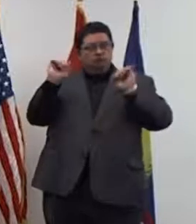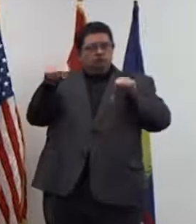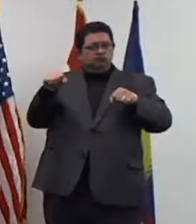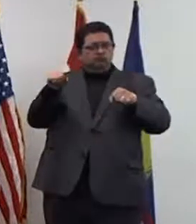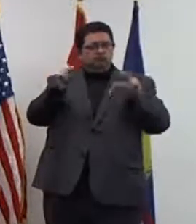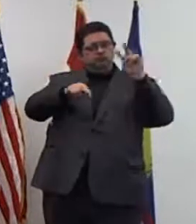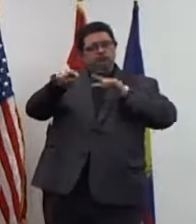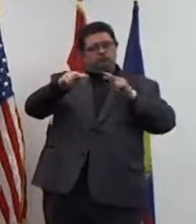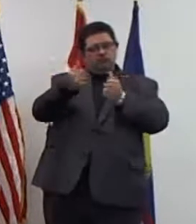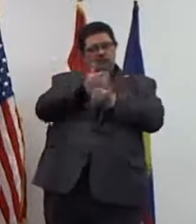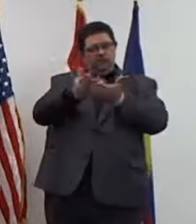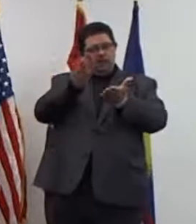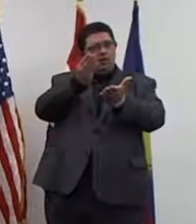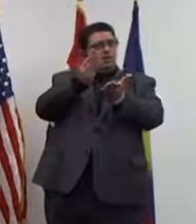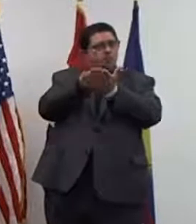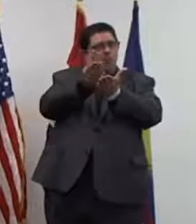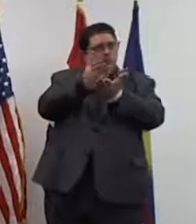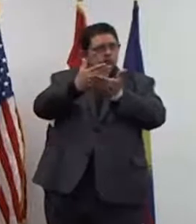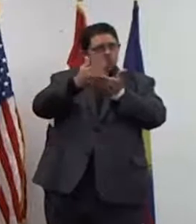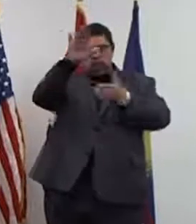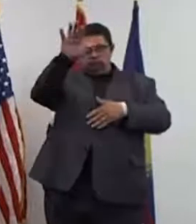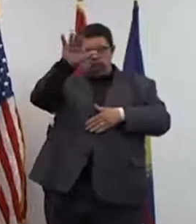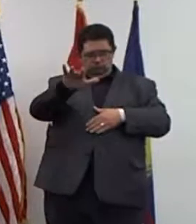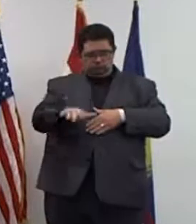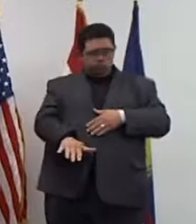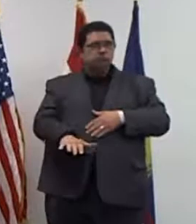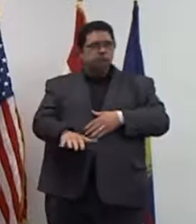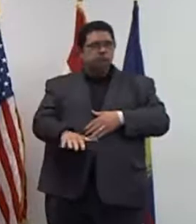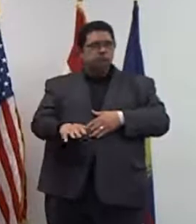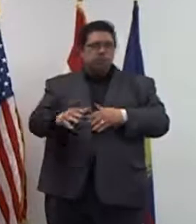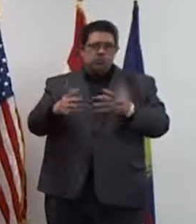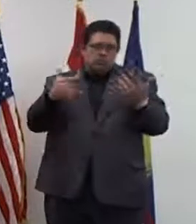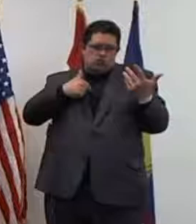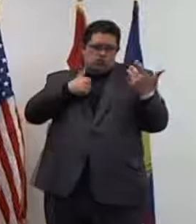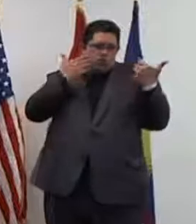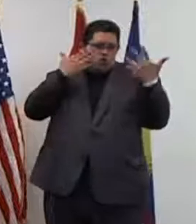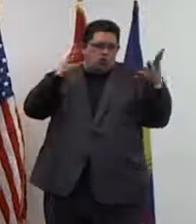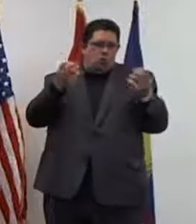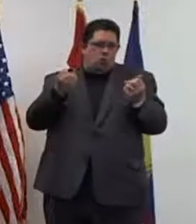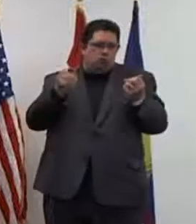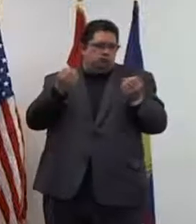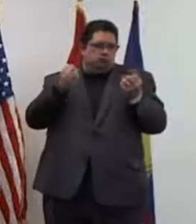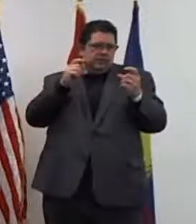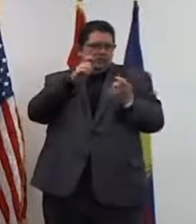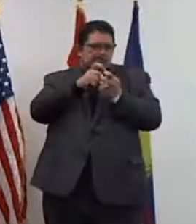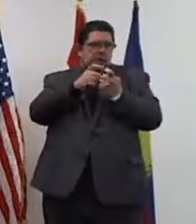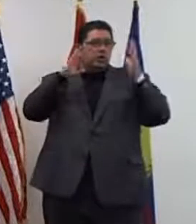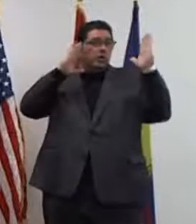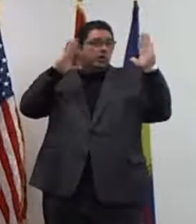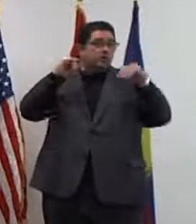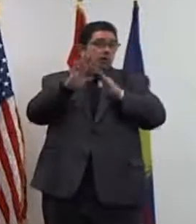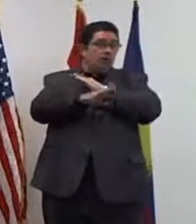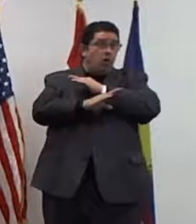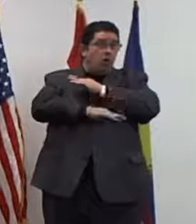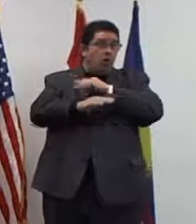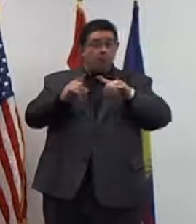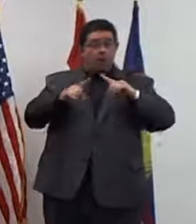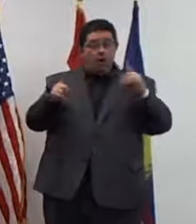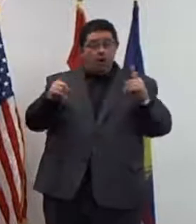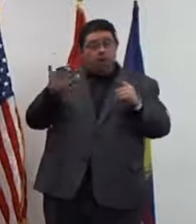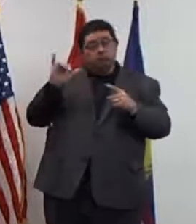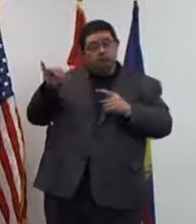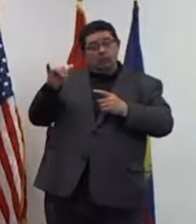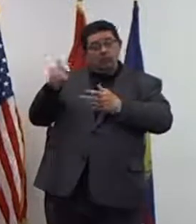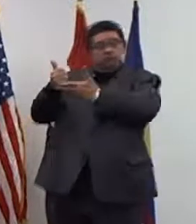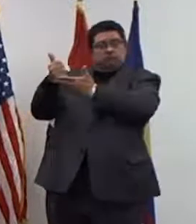we also held significant amount in reserve because we don't know exactly what to expect in the fall. But we do understand that this is a stimulus grant, and we want to